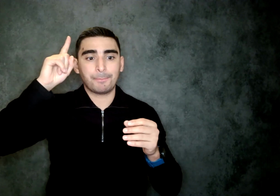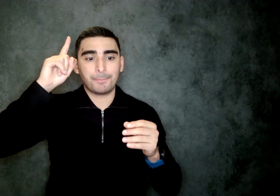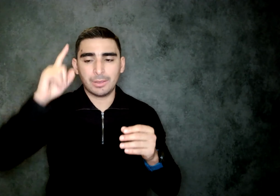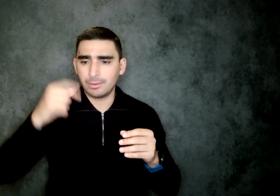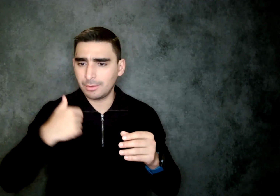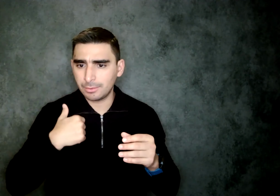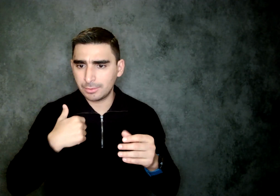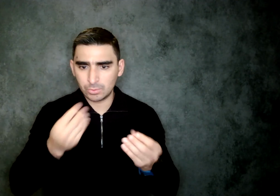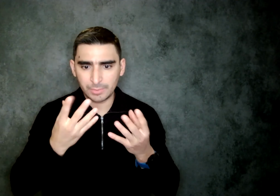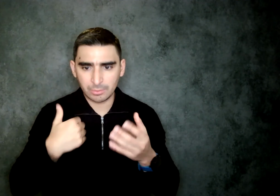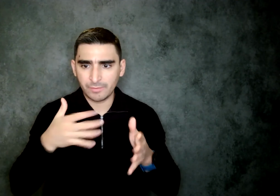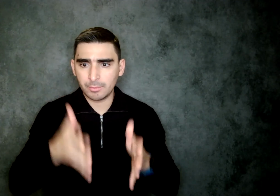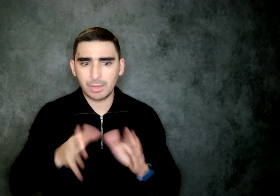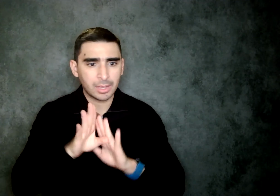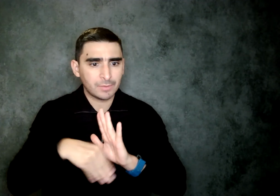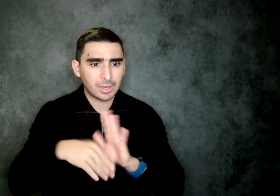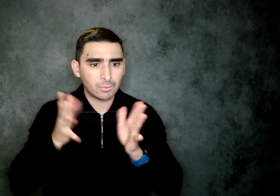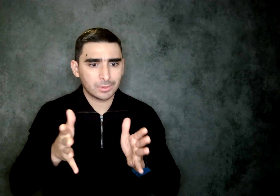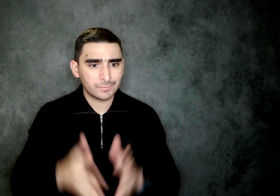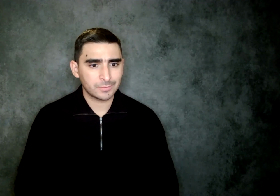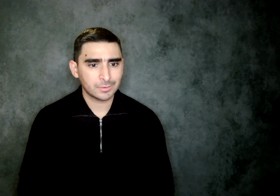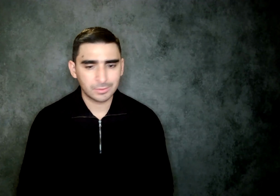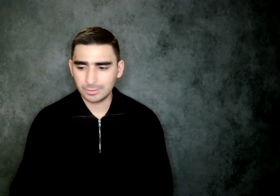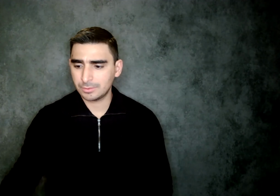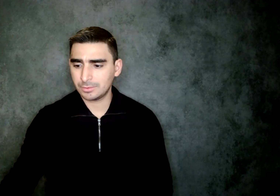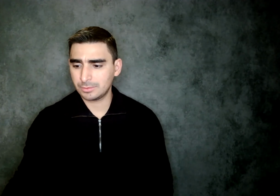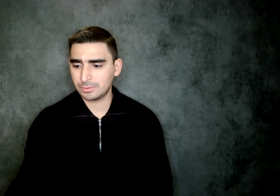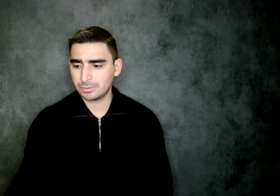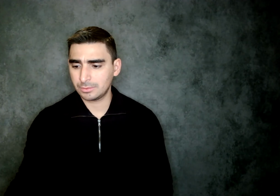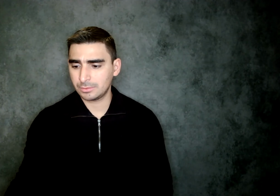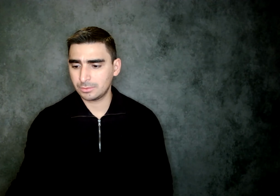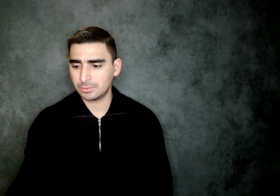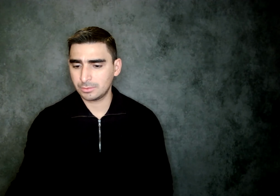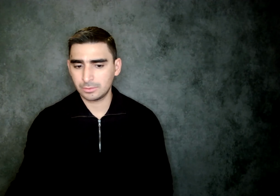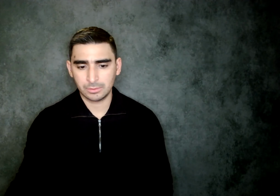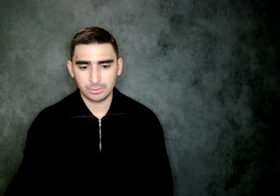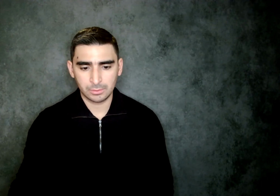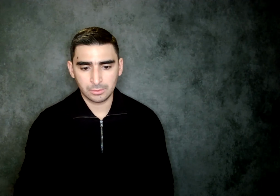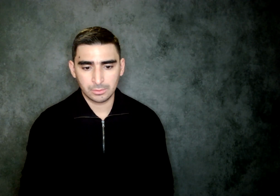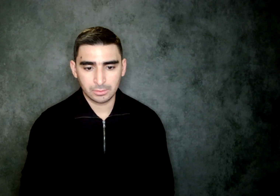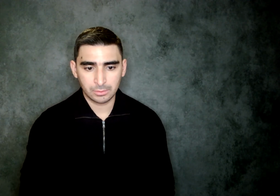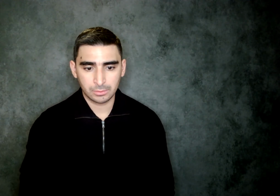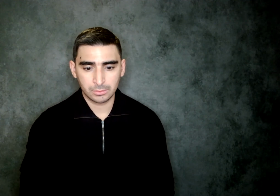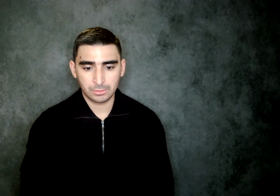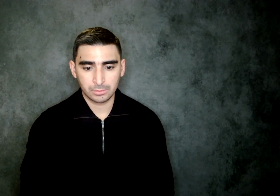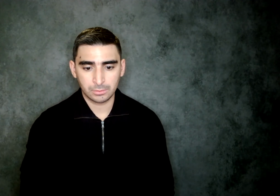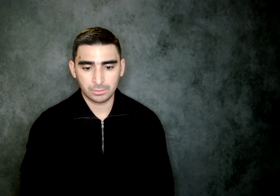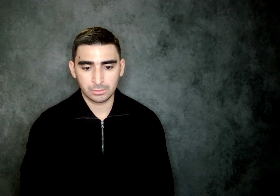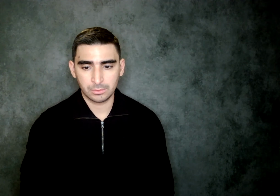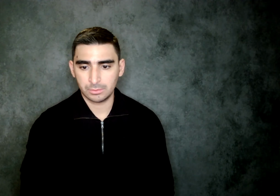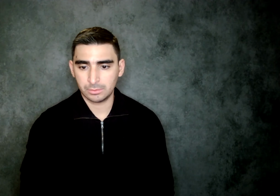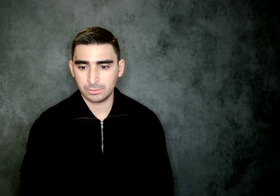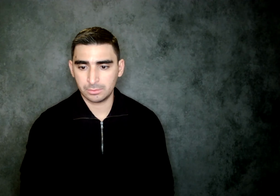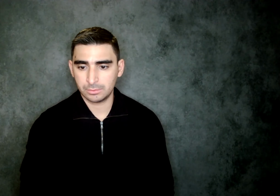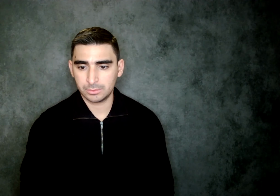left. Bueno, nos resta como una media hora y lo que me pongo a pensar aquí es que qué riqueza de ideas y pues